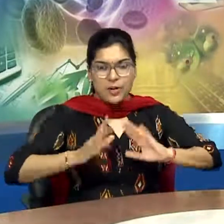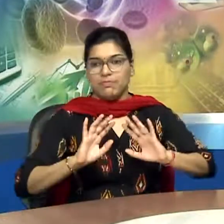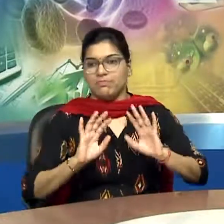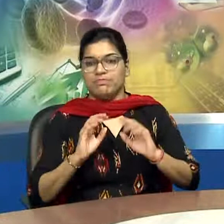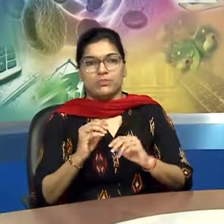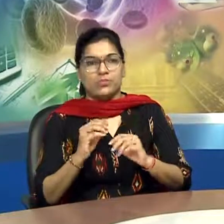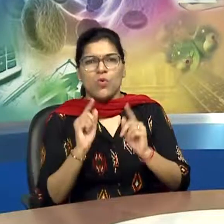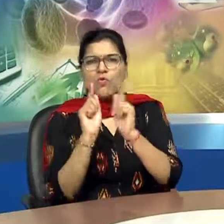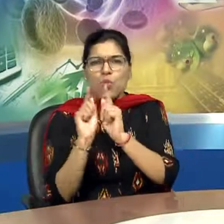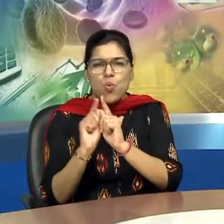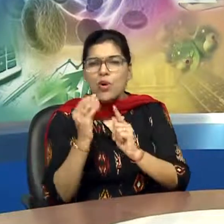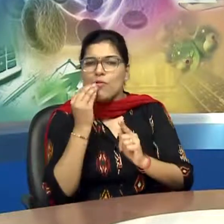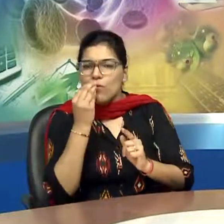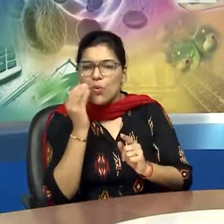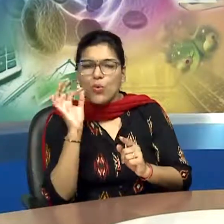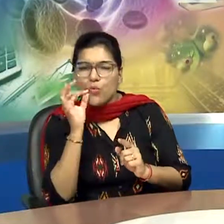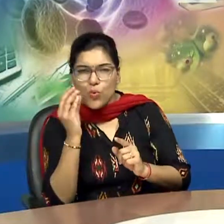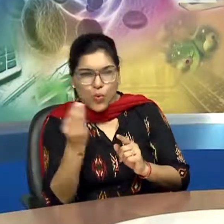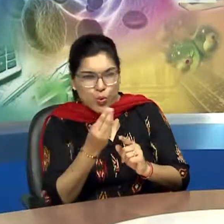a particular time.